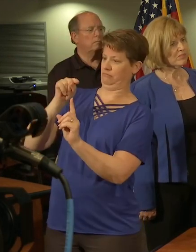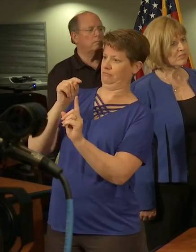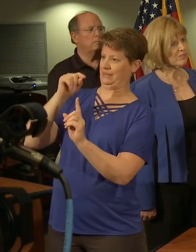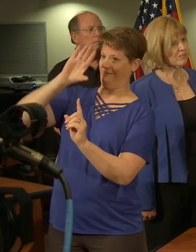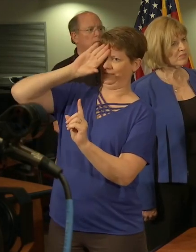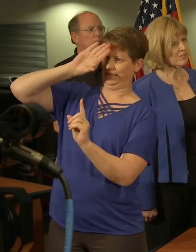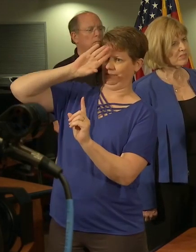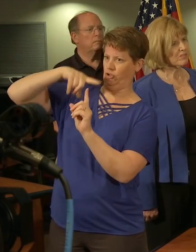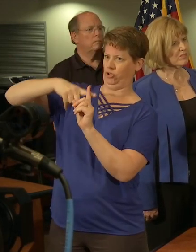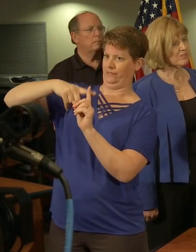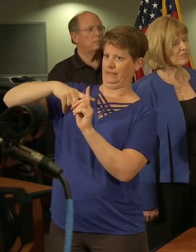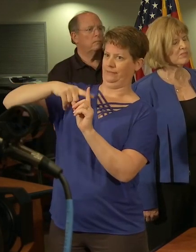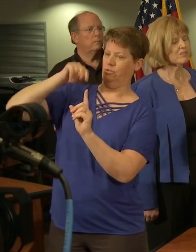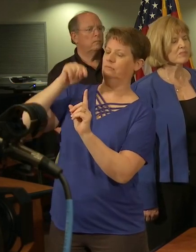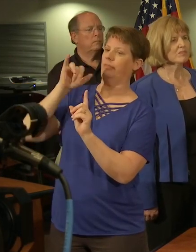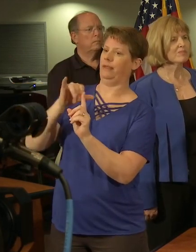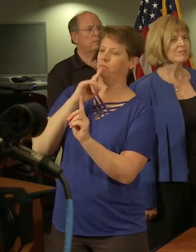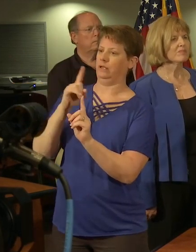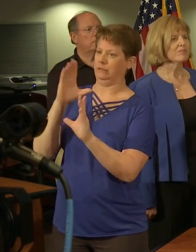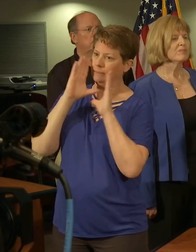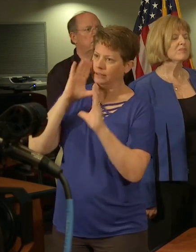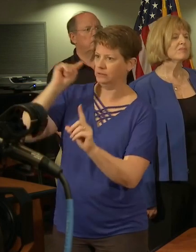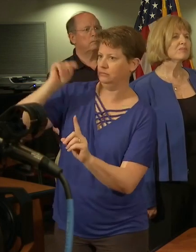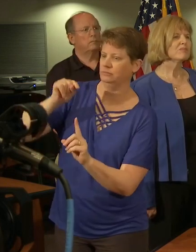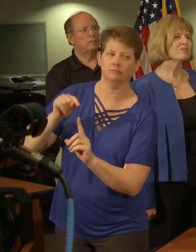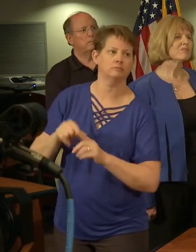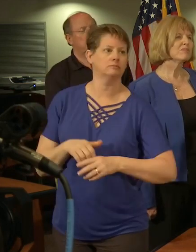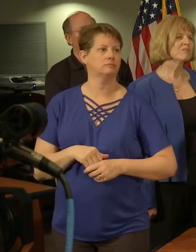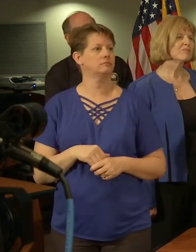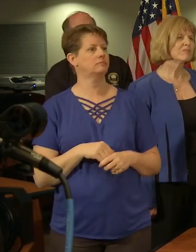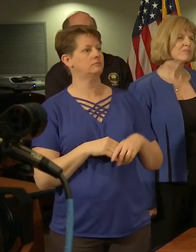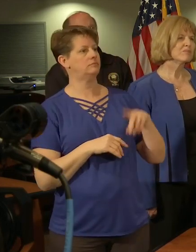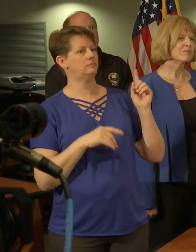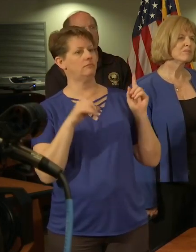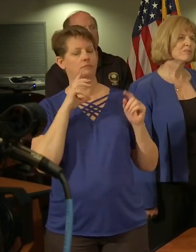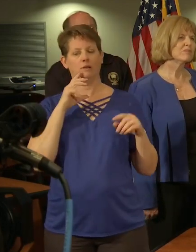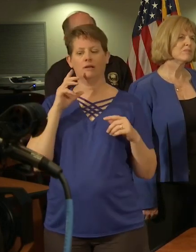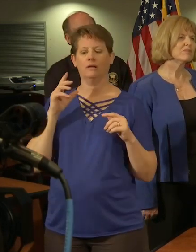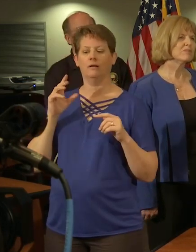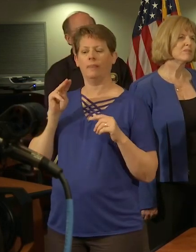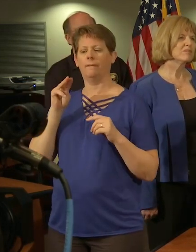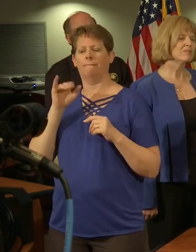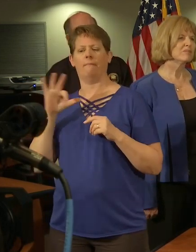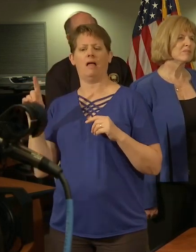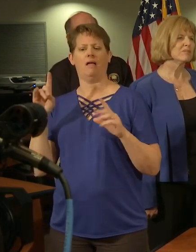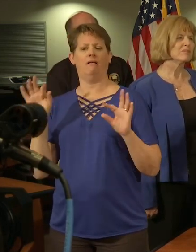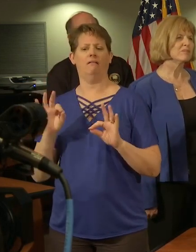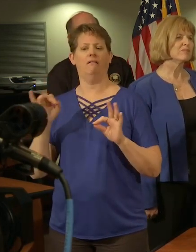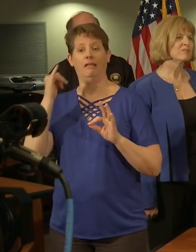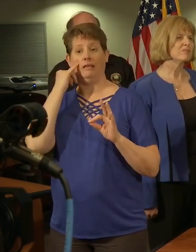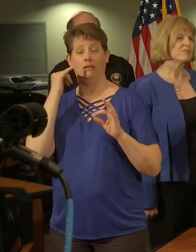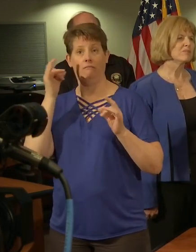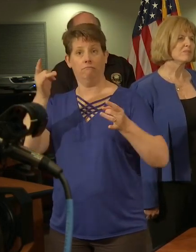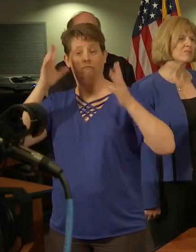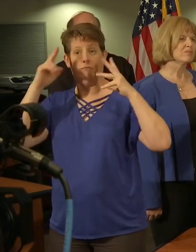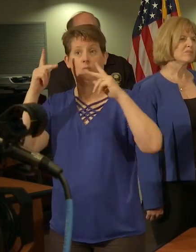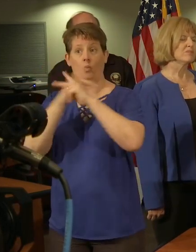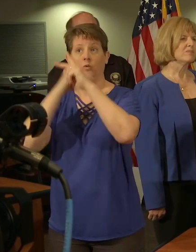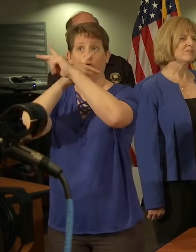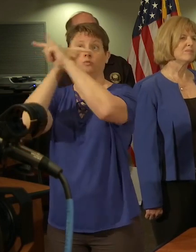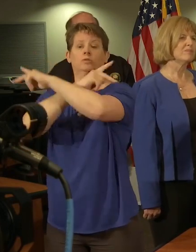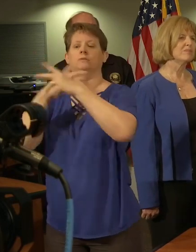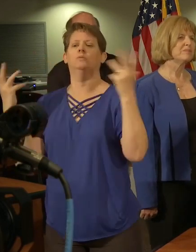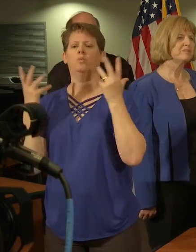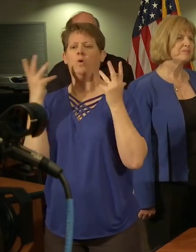main symptom to really pay attention to. And I know those are considered, I guess, the mild symptoms. What will be the escalation of that? What do we see when this starts